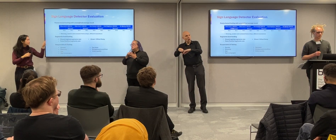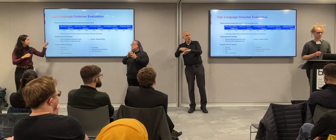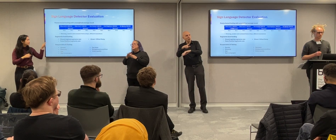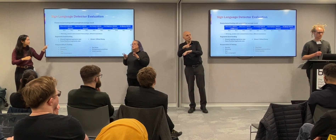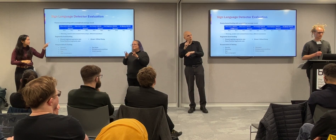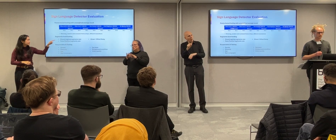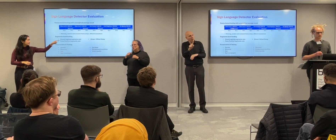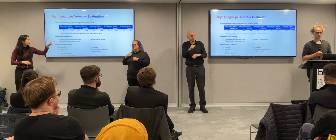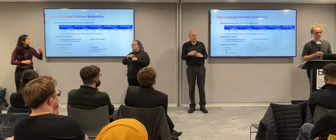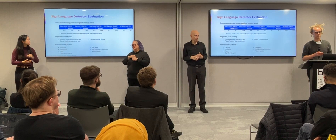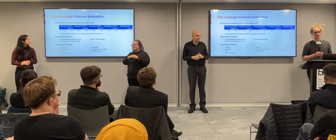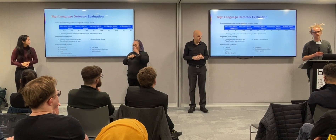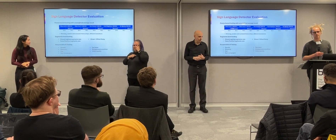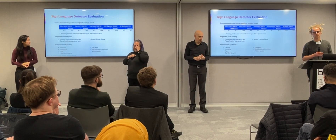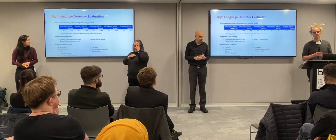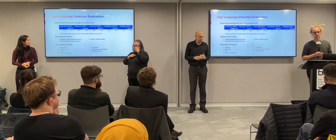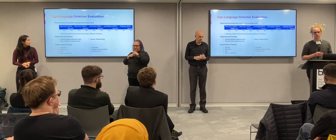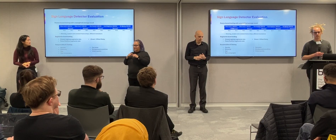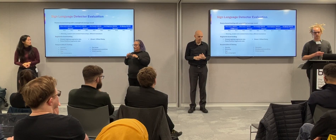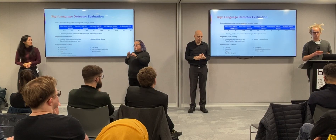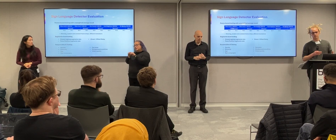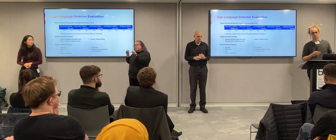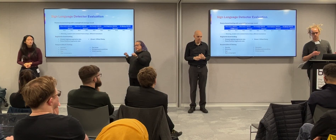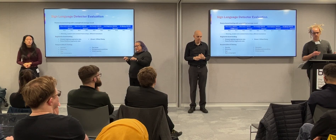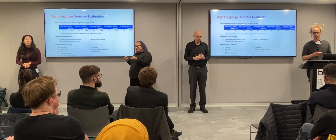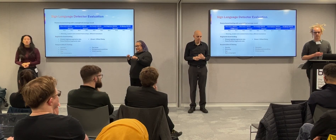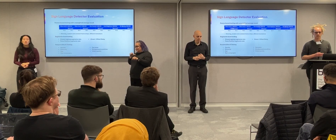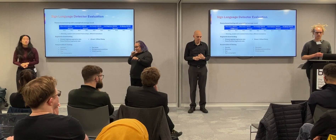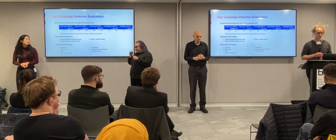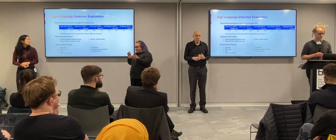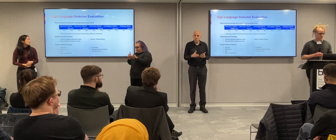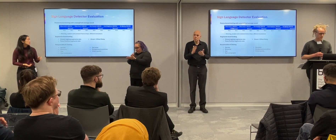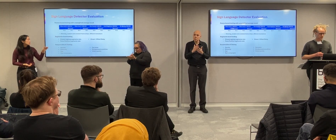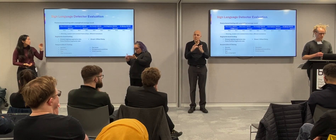as well is that the system does not discriminate